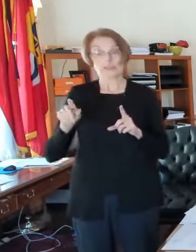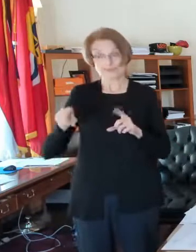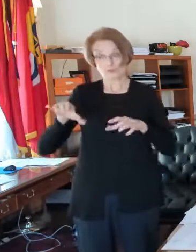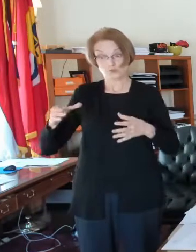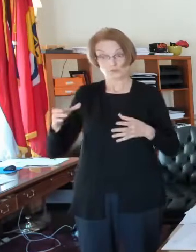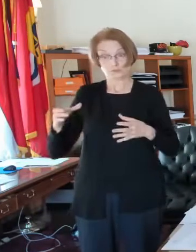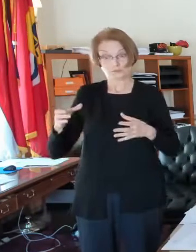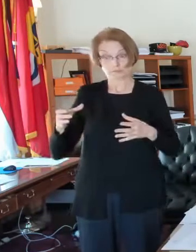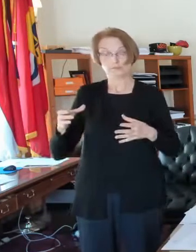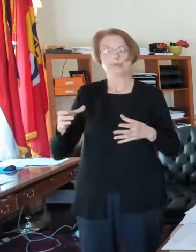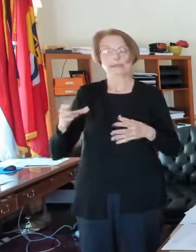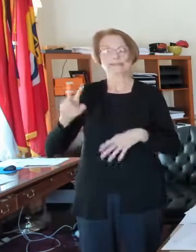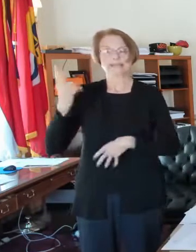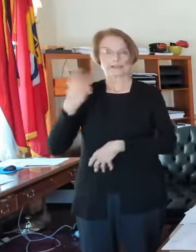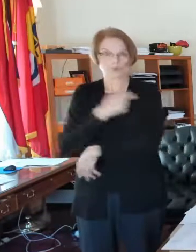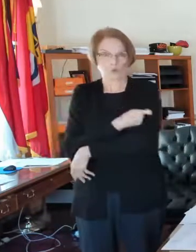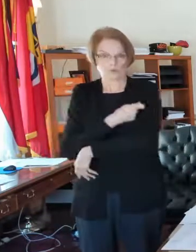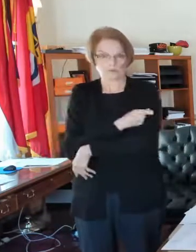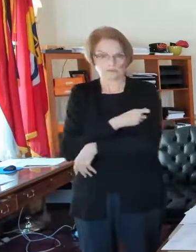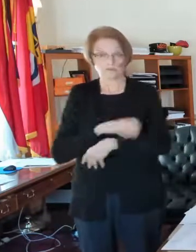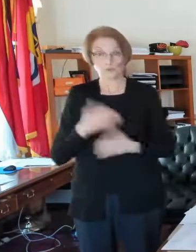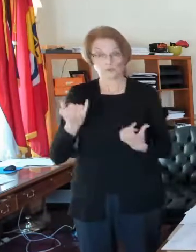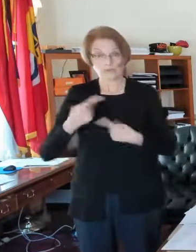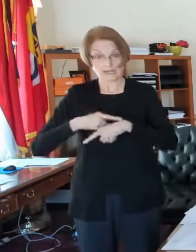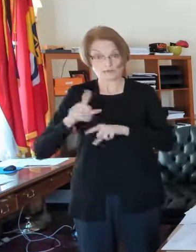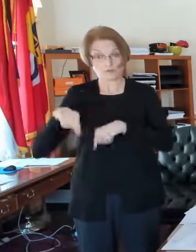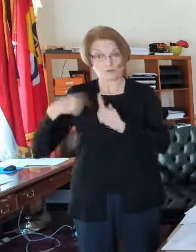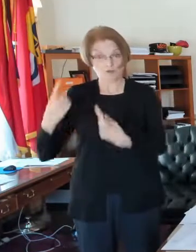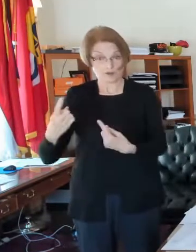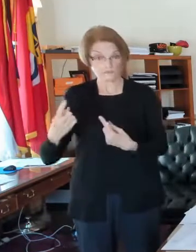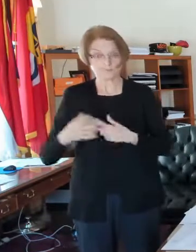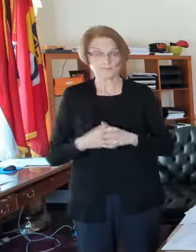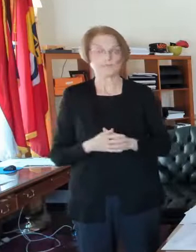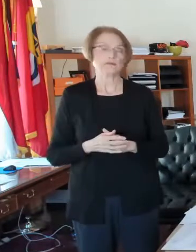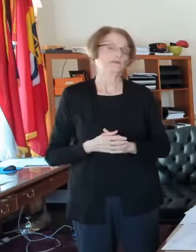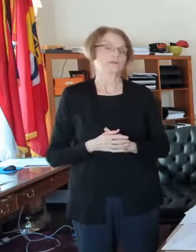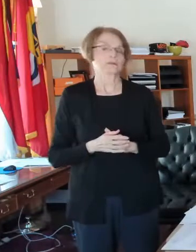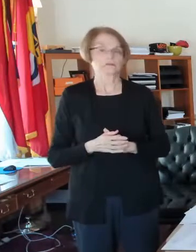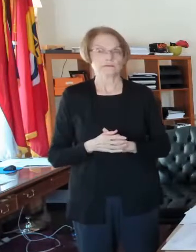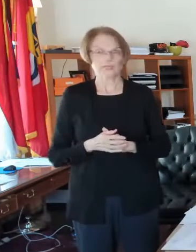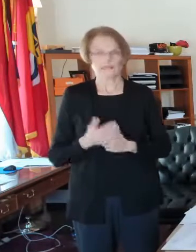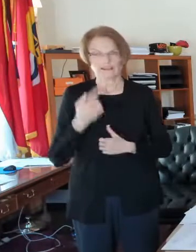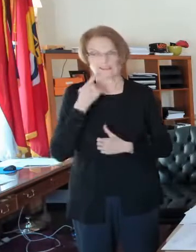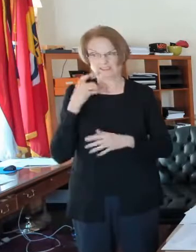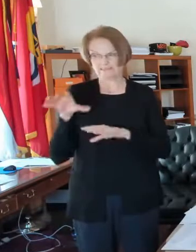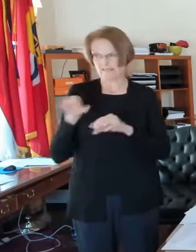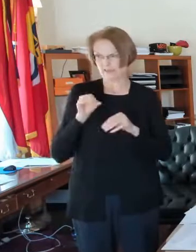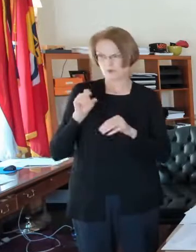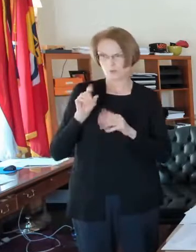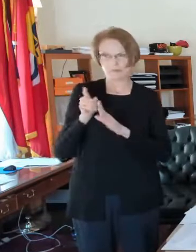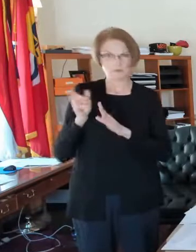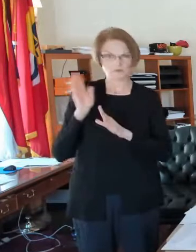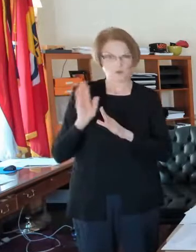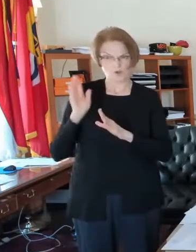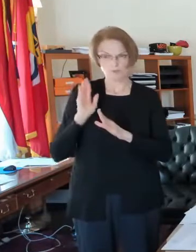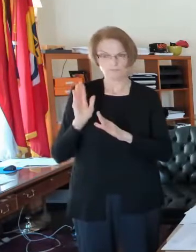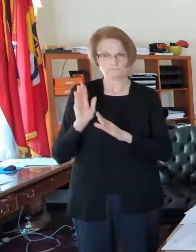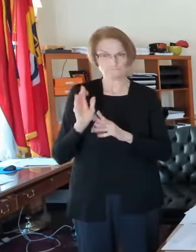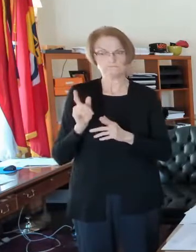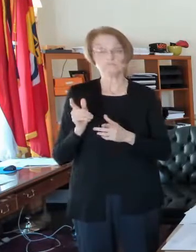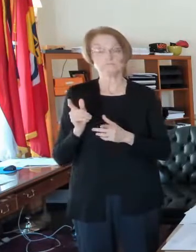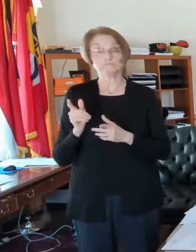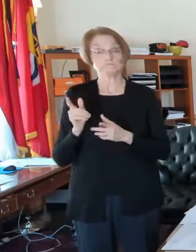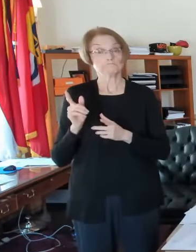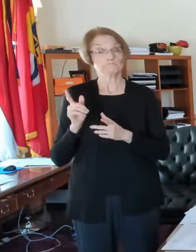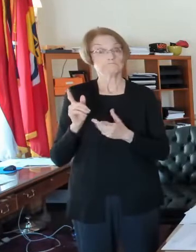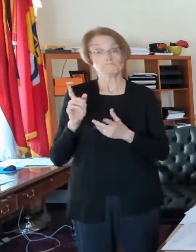dose event. Today, so far, when I left there just about 20 minutes ago, we